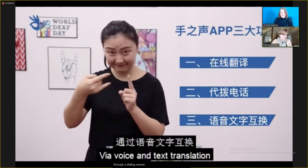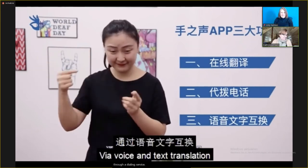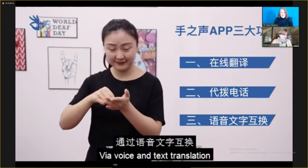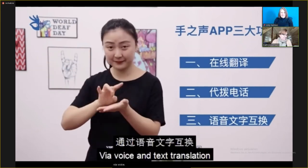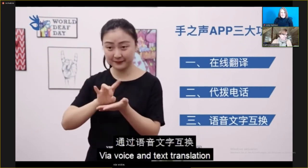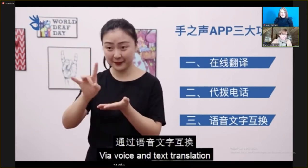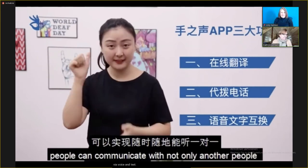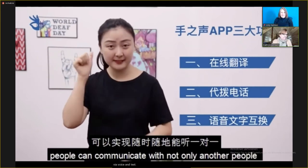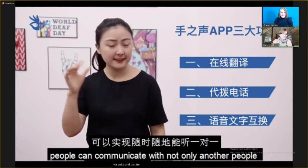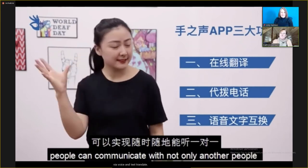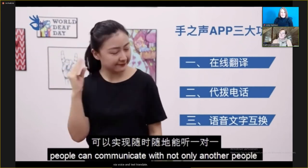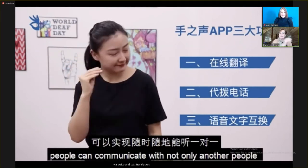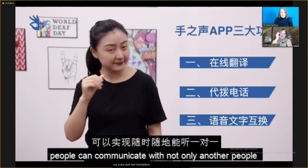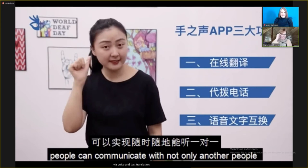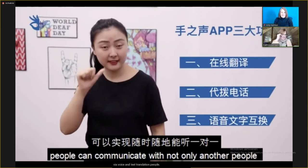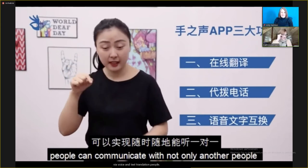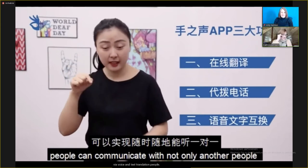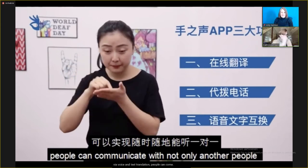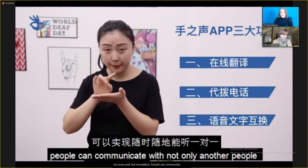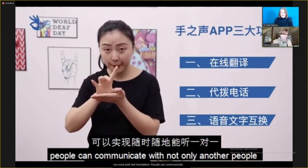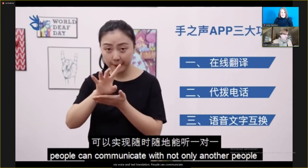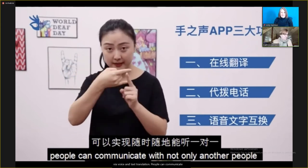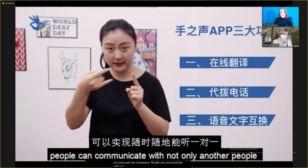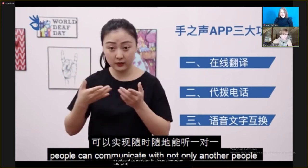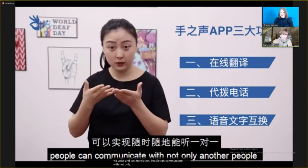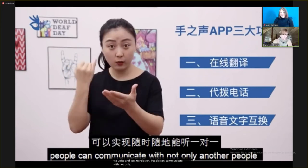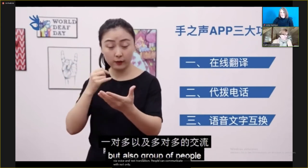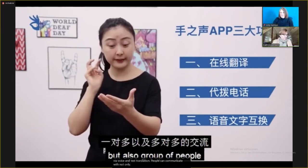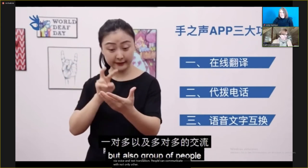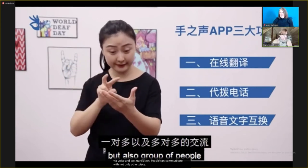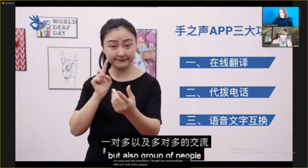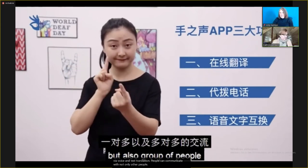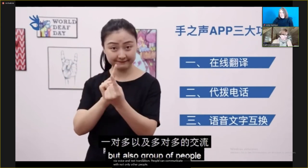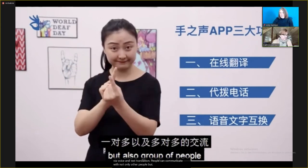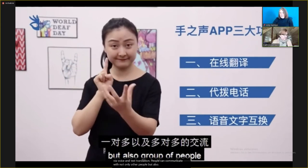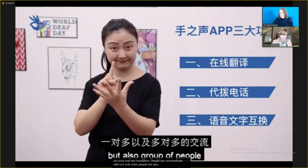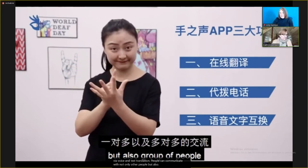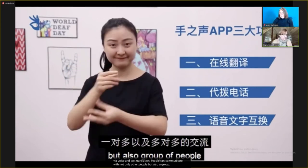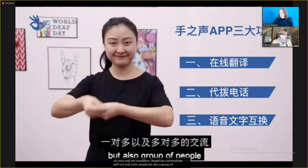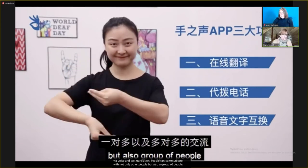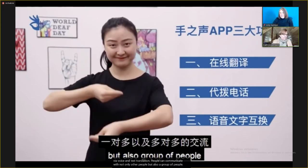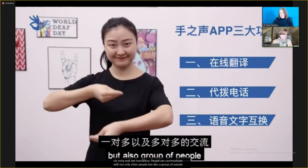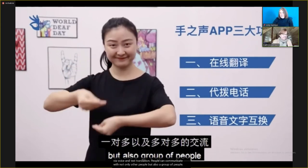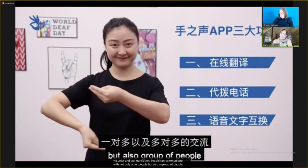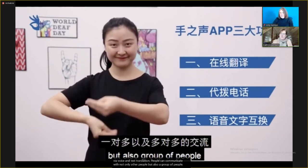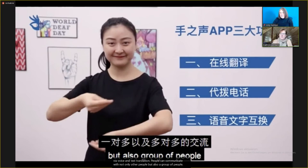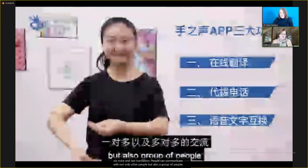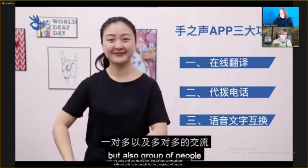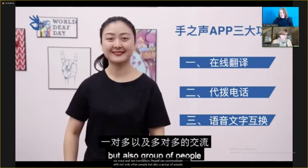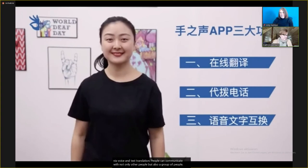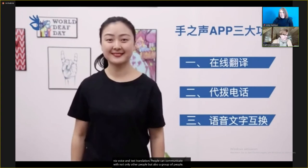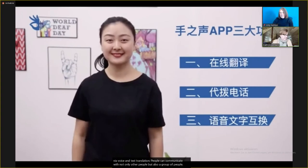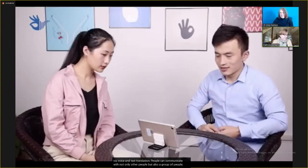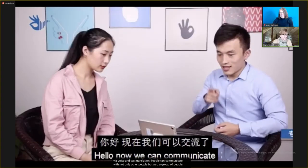Via voice and text translation, people can communicate with not only other people, but also a group of people.